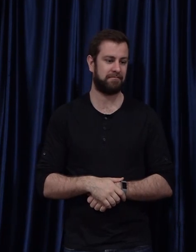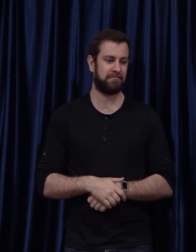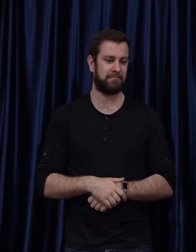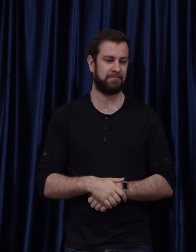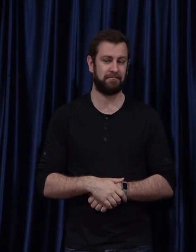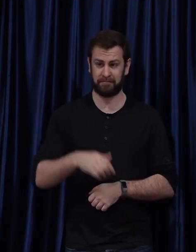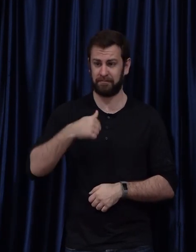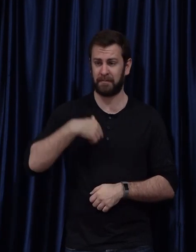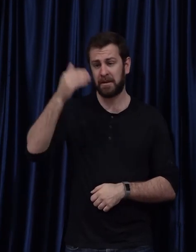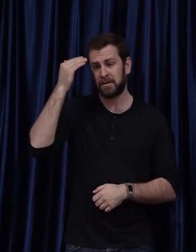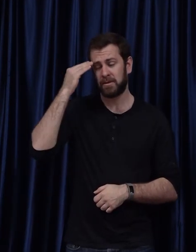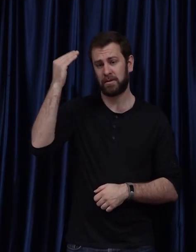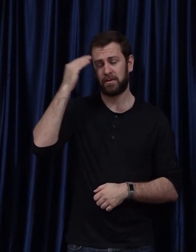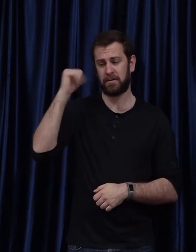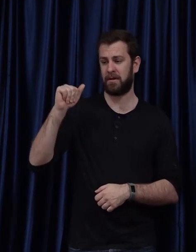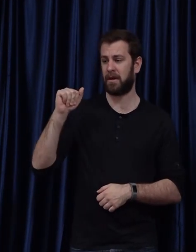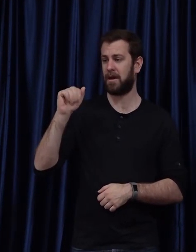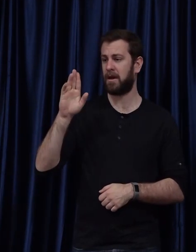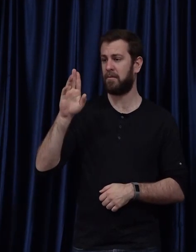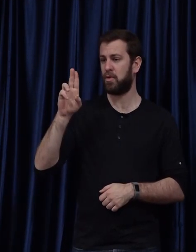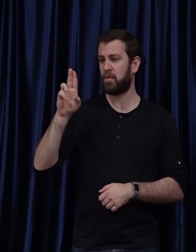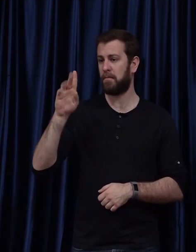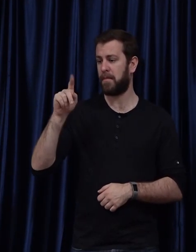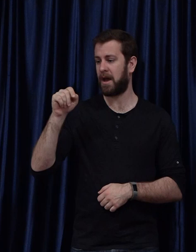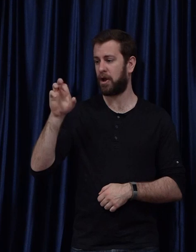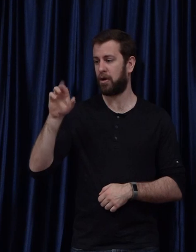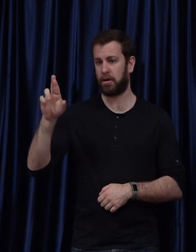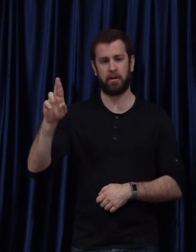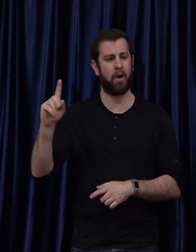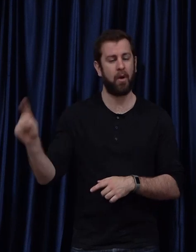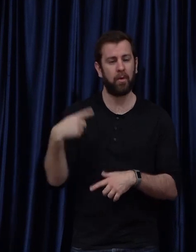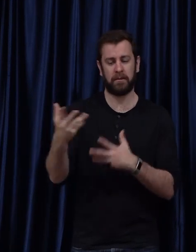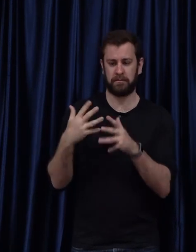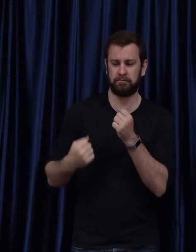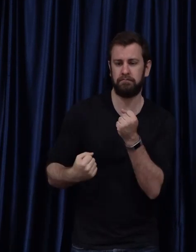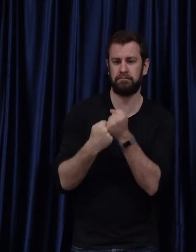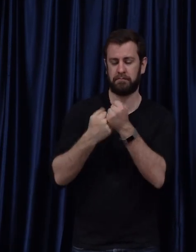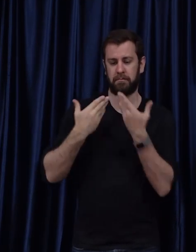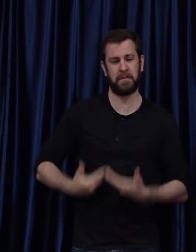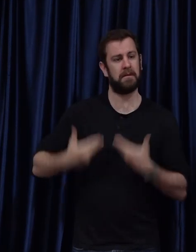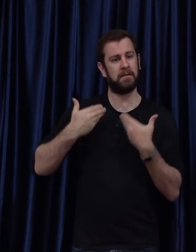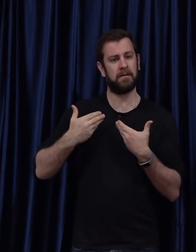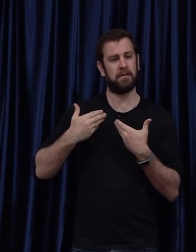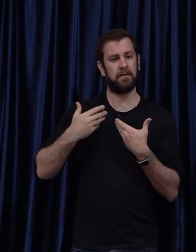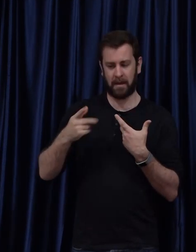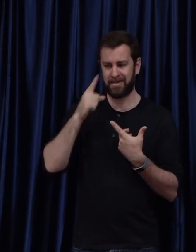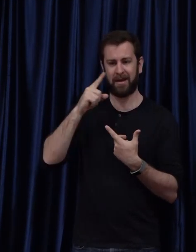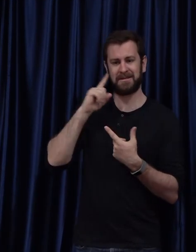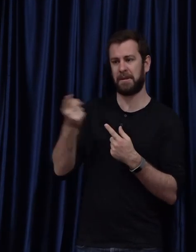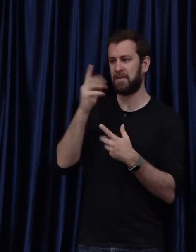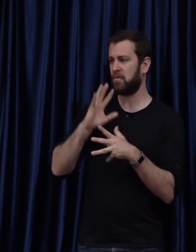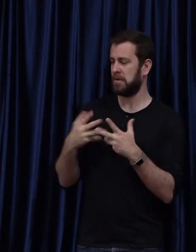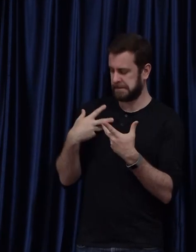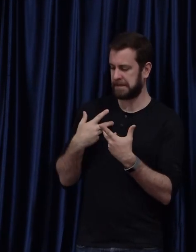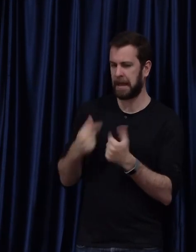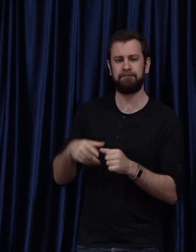I knew that Abu Bakr had always excelled me. I thought there was a niche for me to tap in here. And that